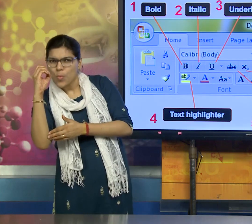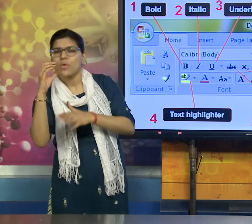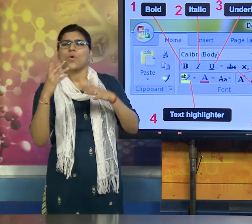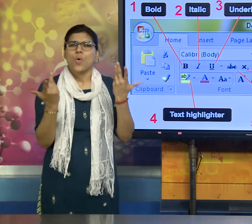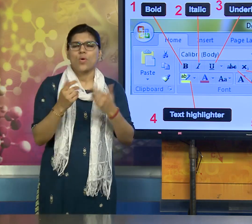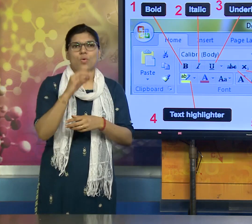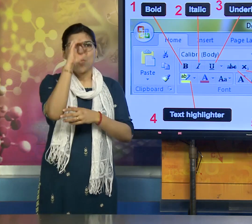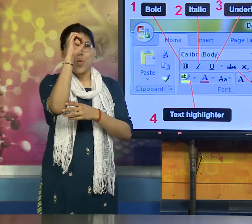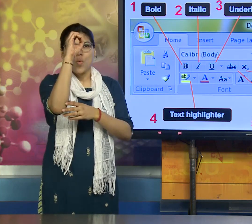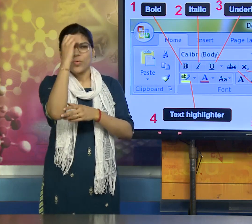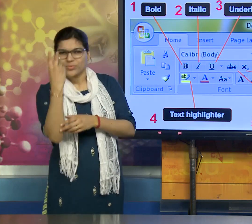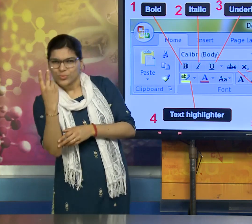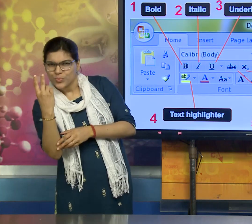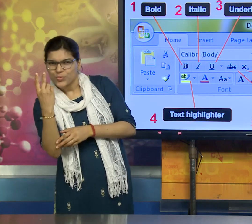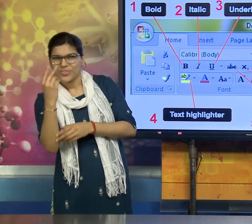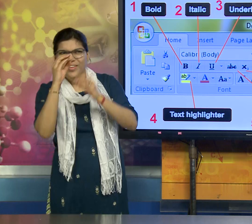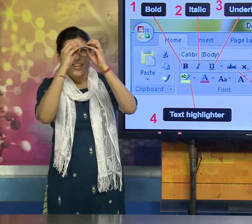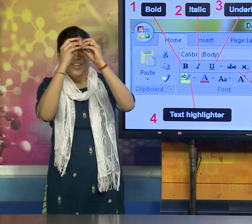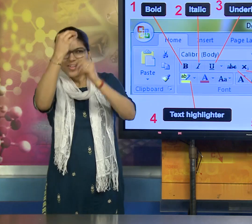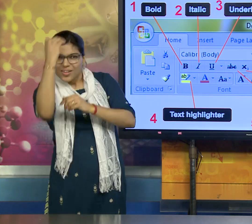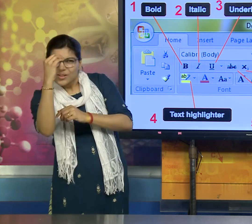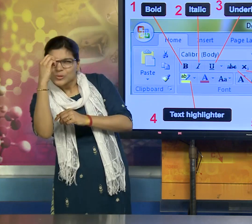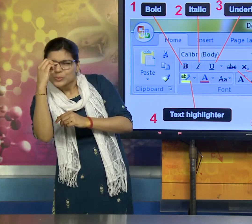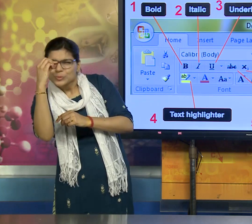Point 6. Subscript.